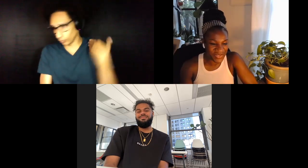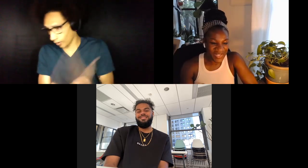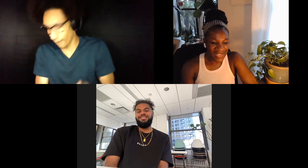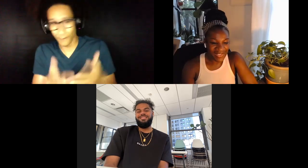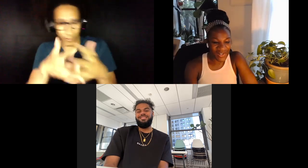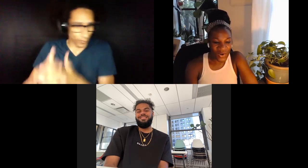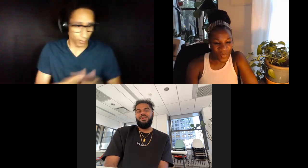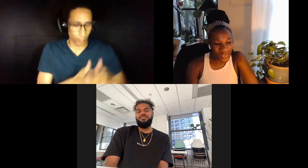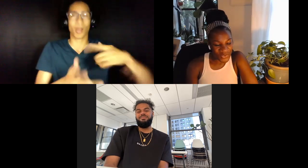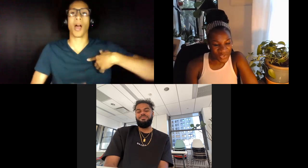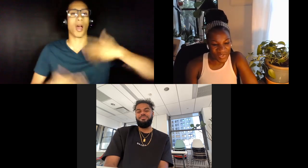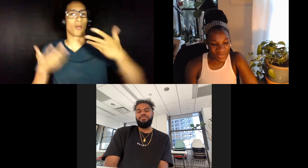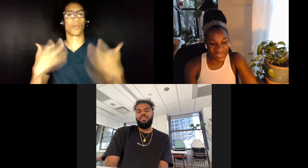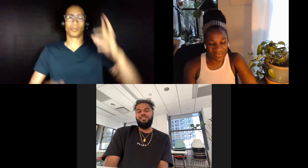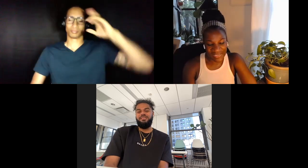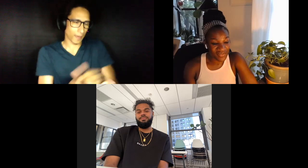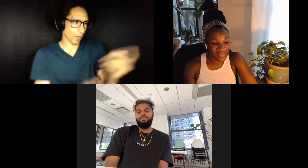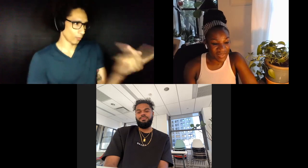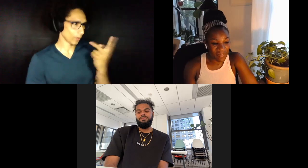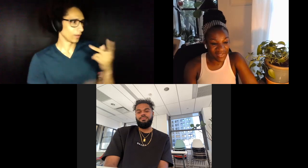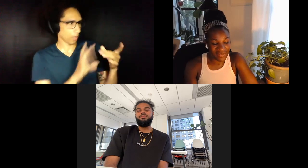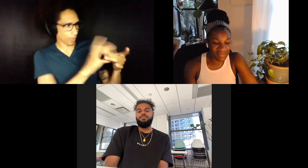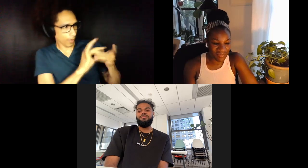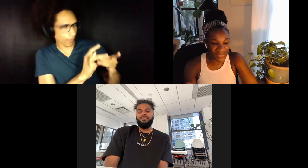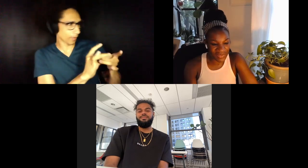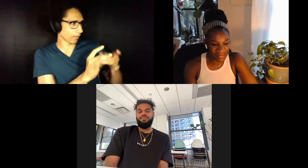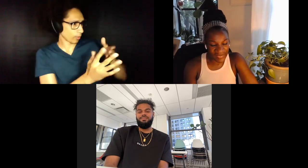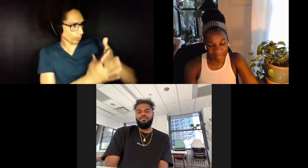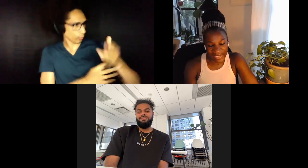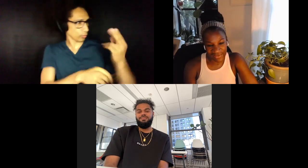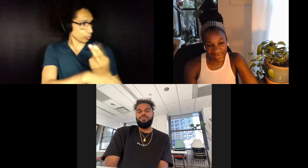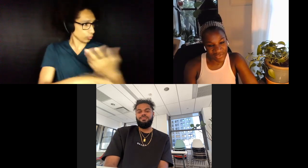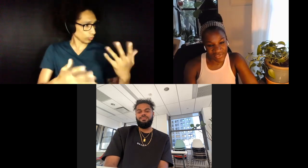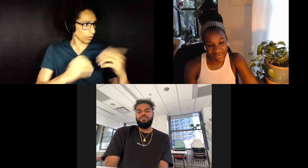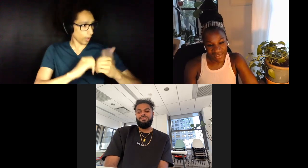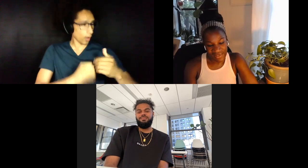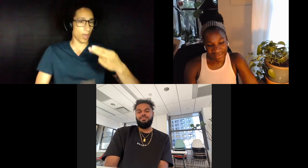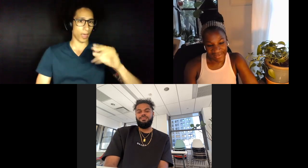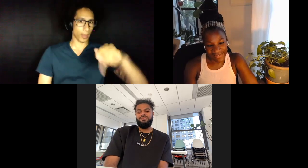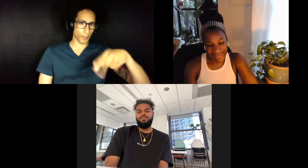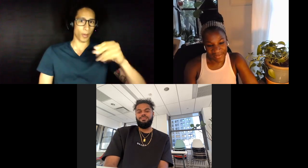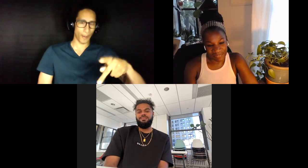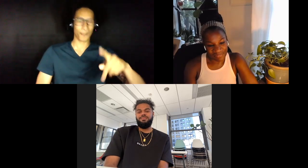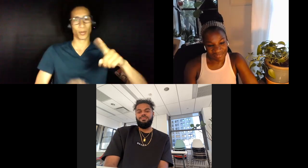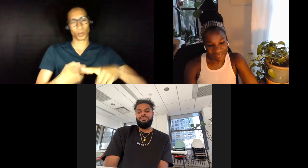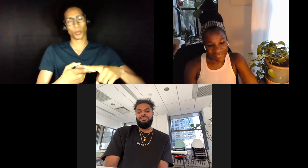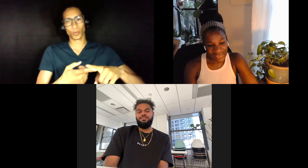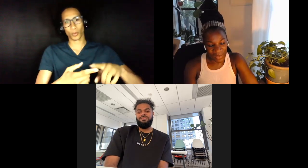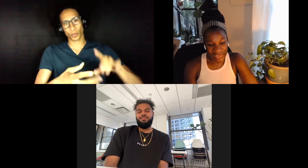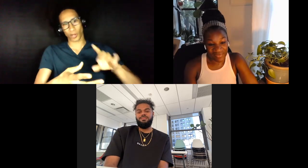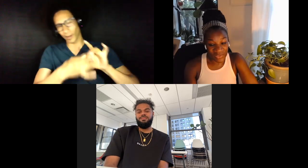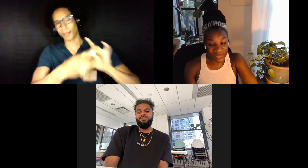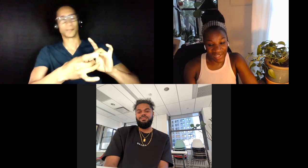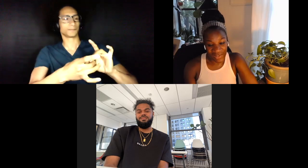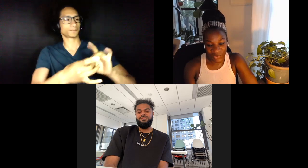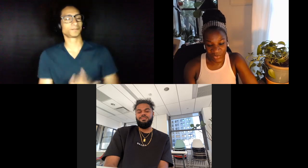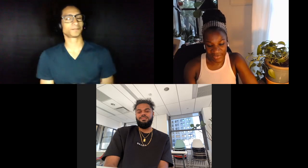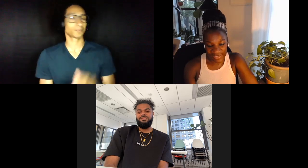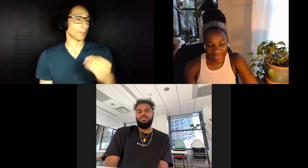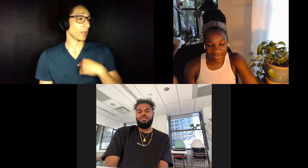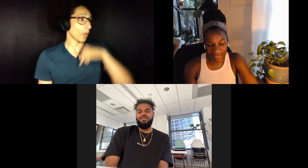Asian American in the spirit of radical inclusivity. And it's one of the many reasons that we really are so thrilled to host